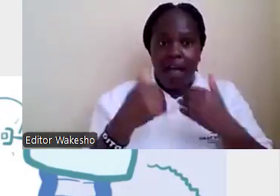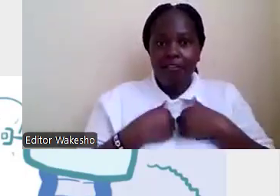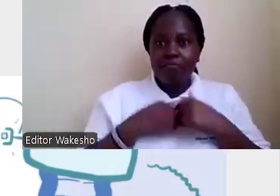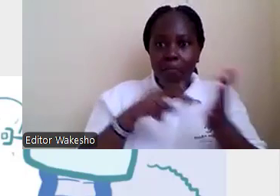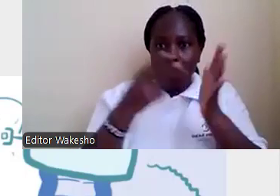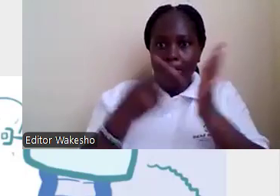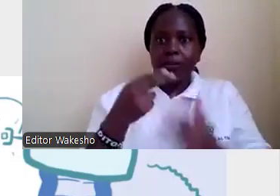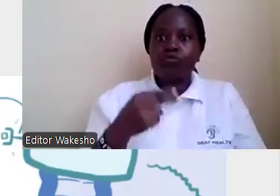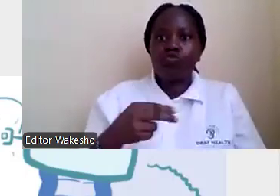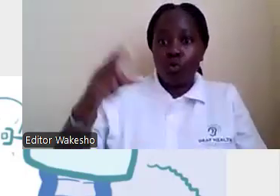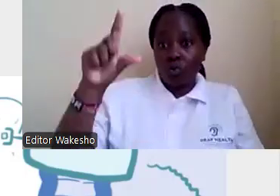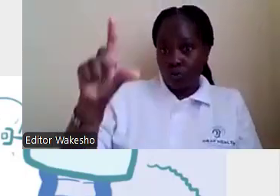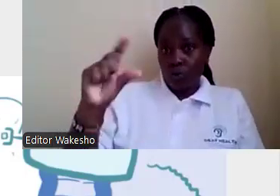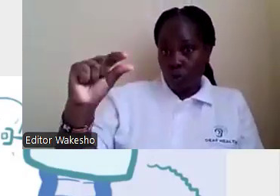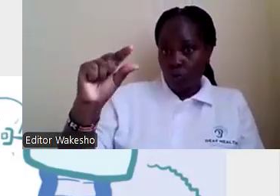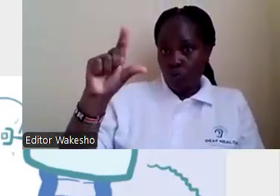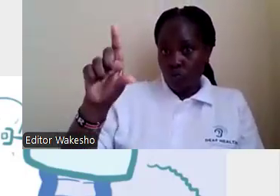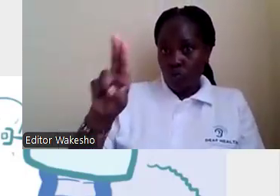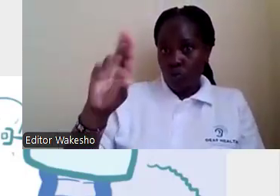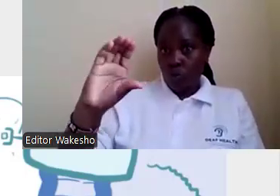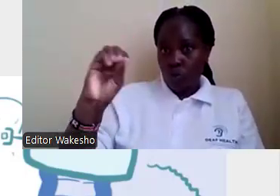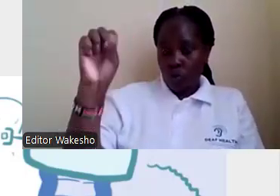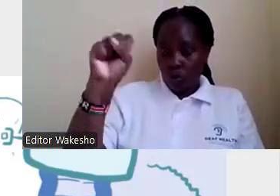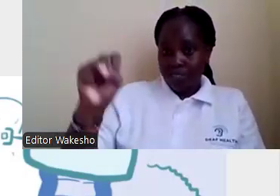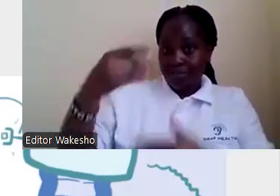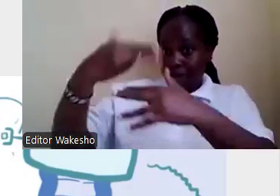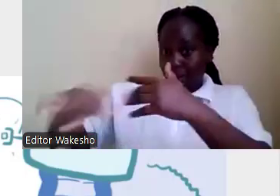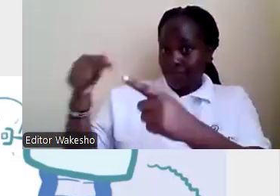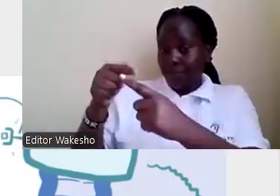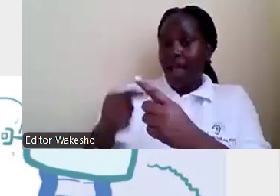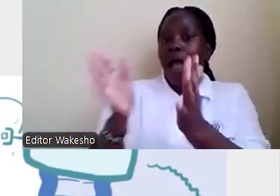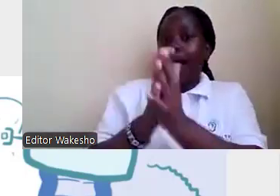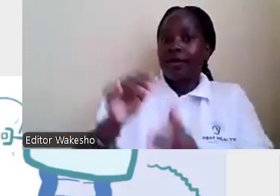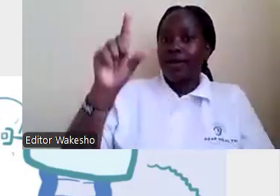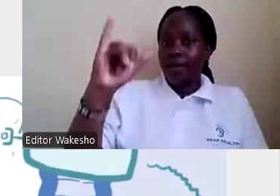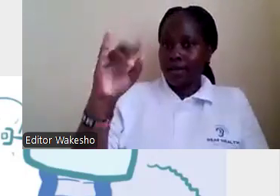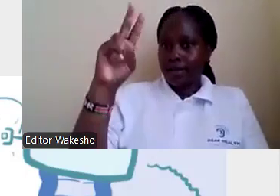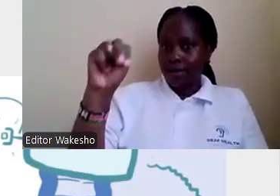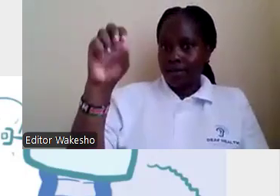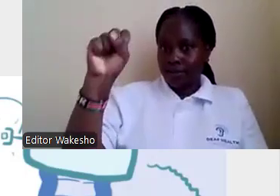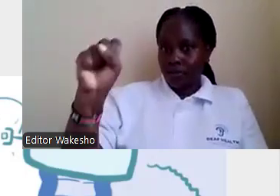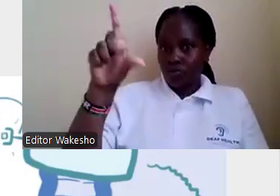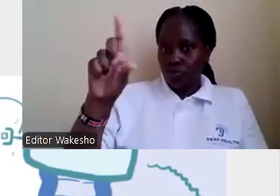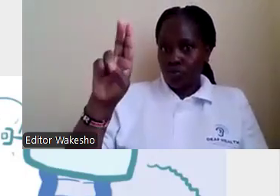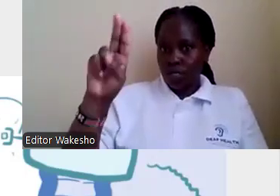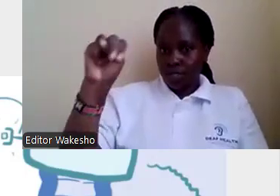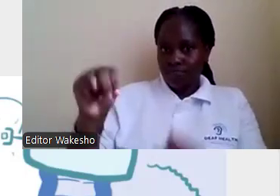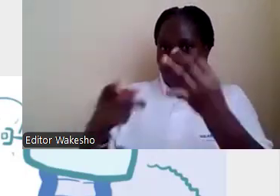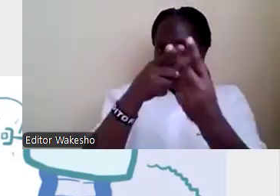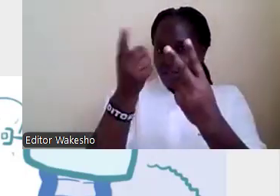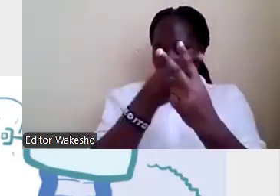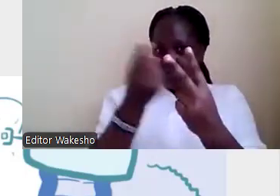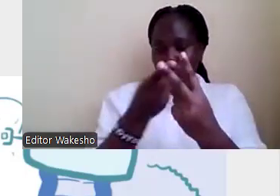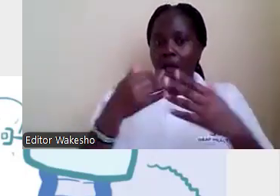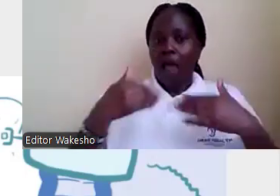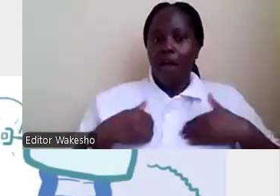is in the blood. What else is in your blood? You have insulin. Now, this is the body cells. Here is the body cells. So we can